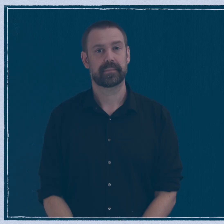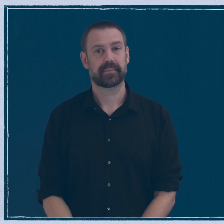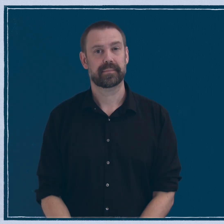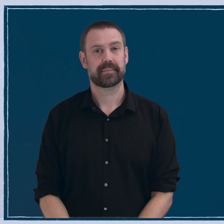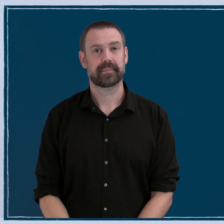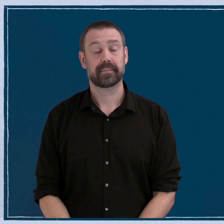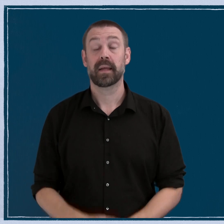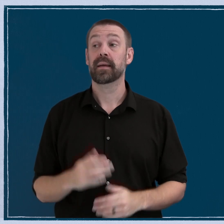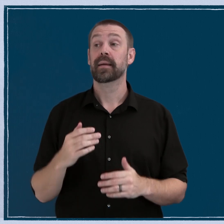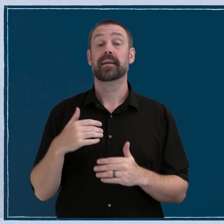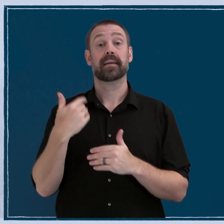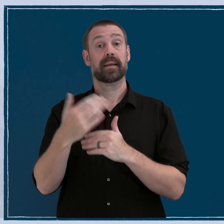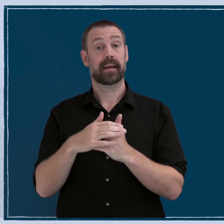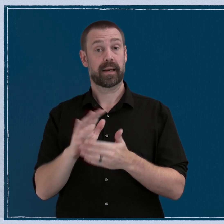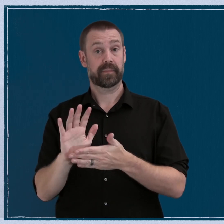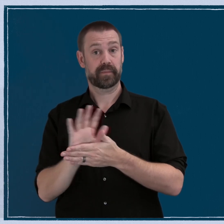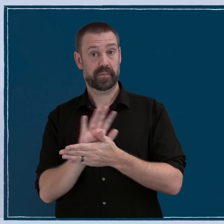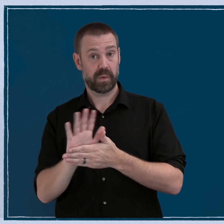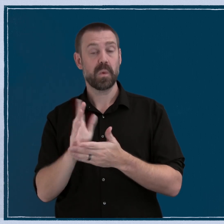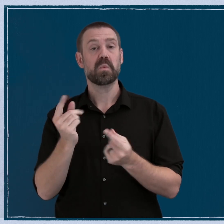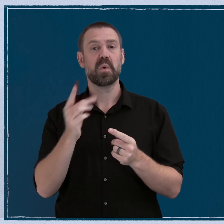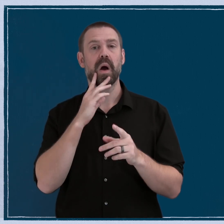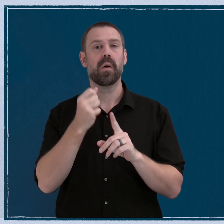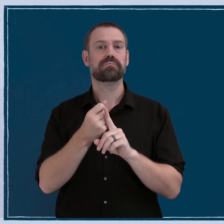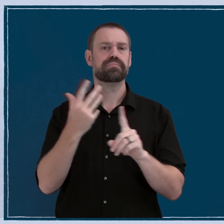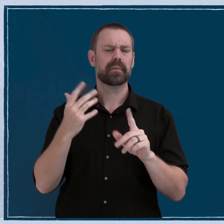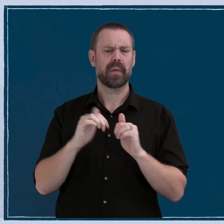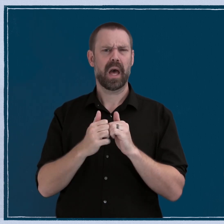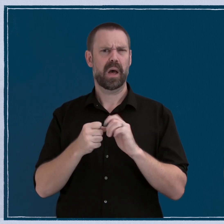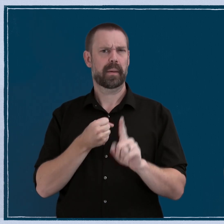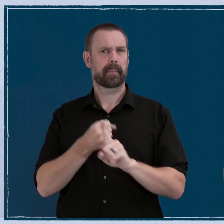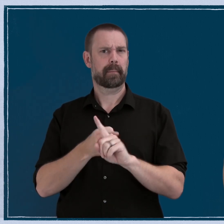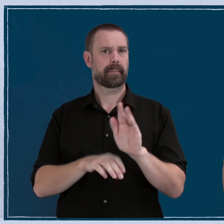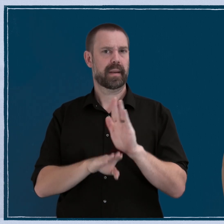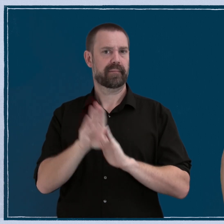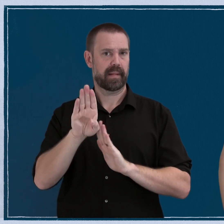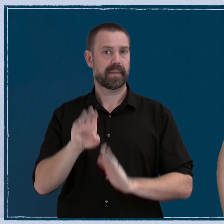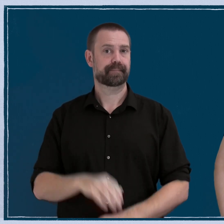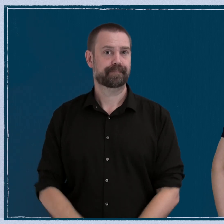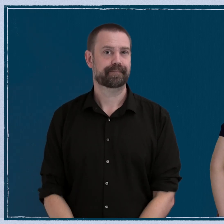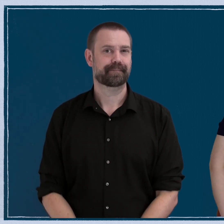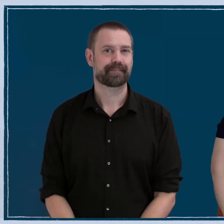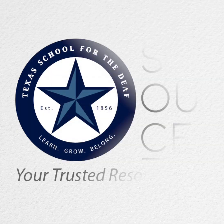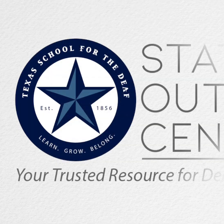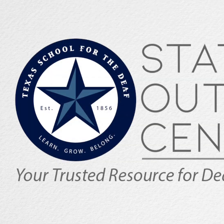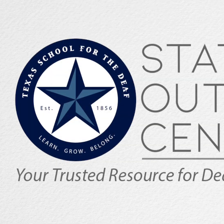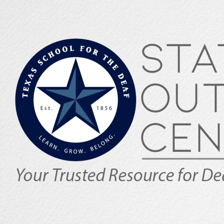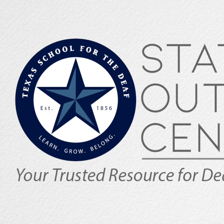In our next segment, we will address the specifics of how this can impact development.